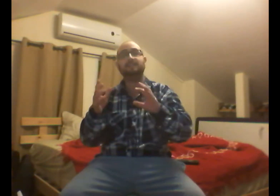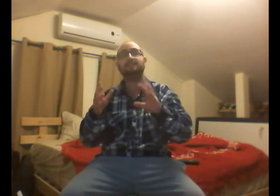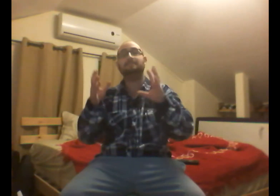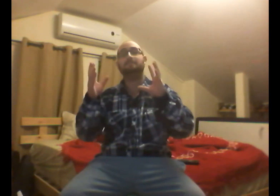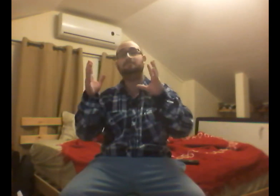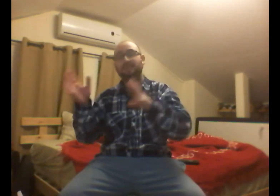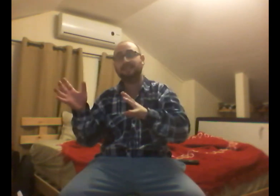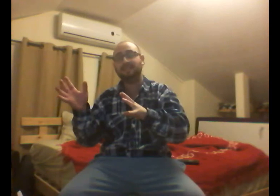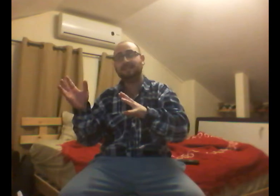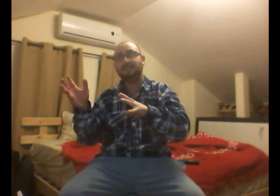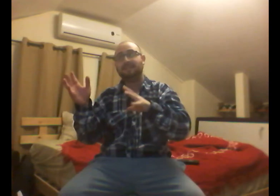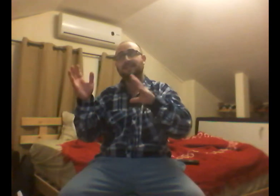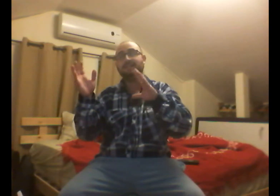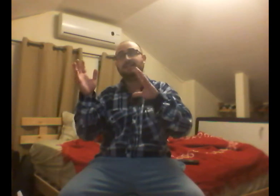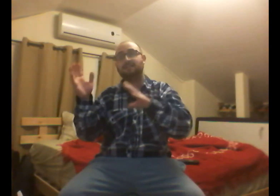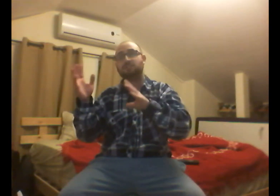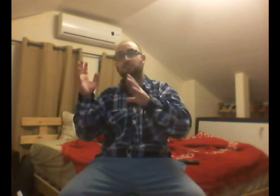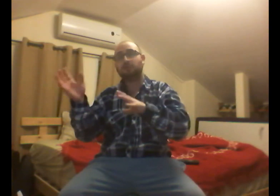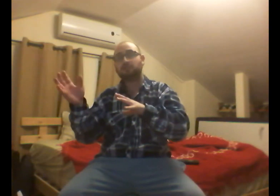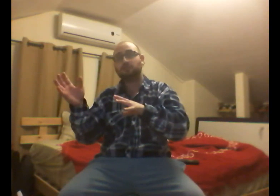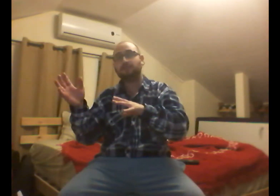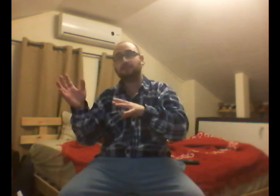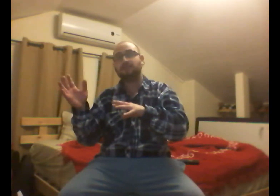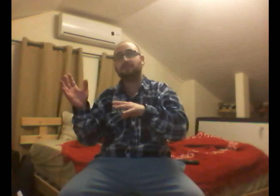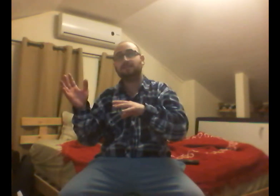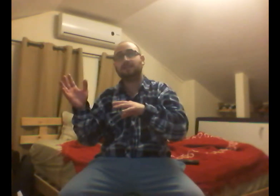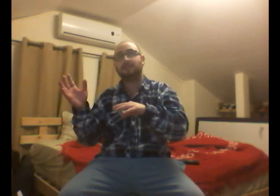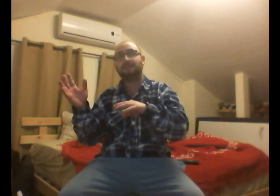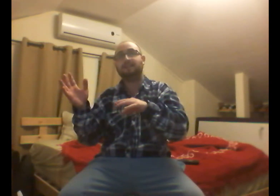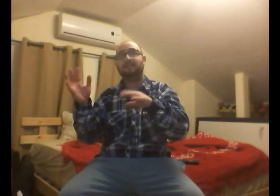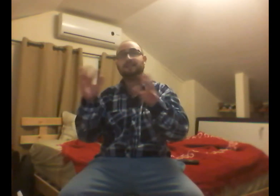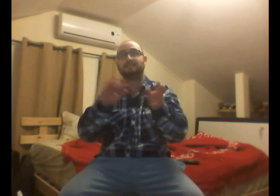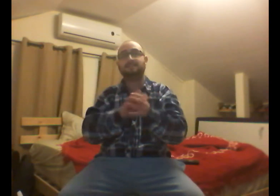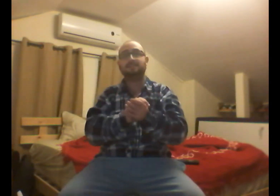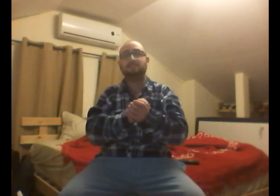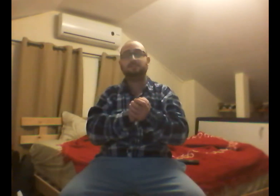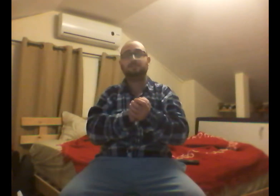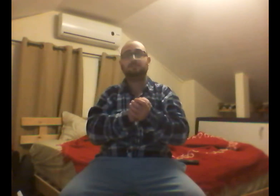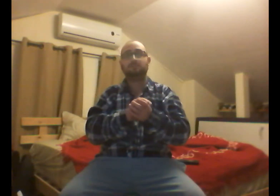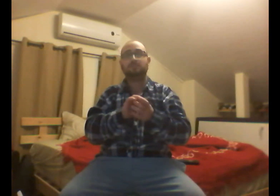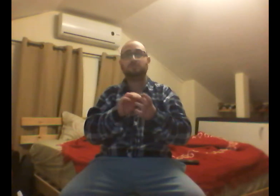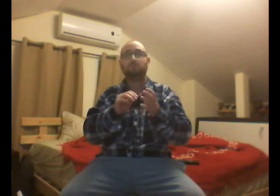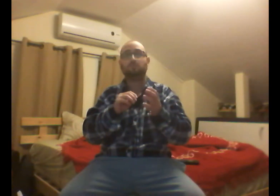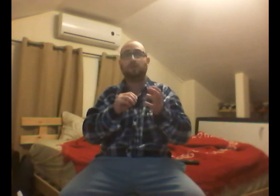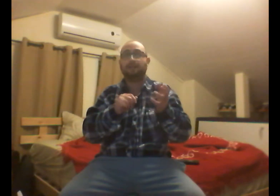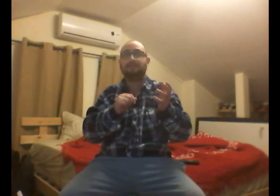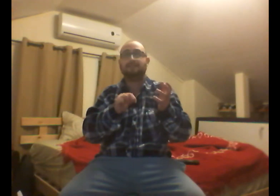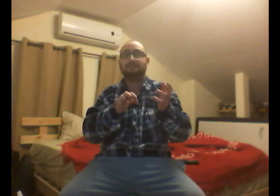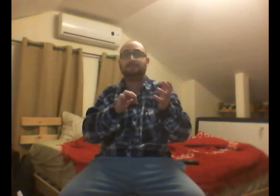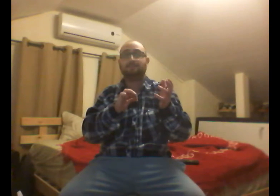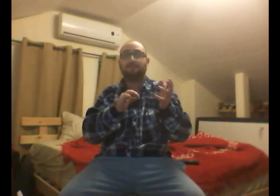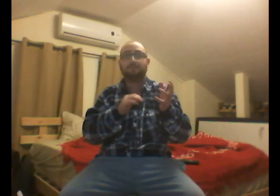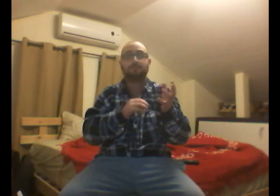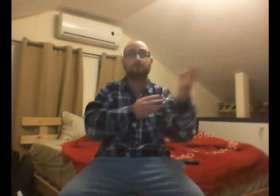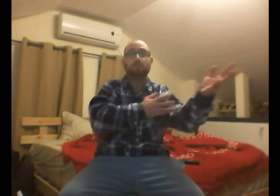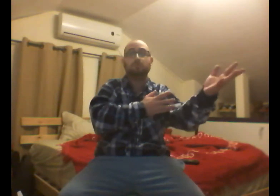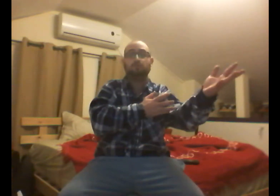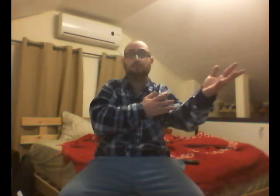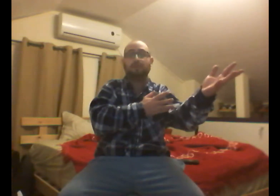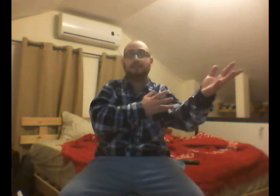to be in this crossover. I guess they just wanted to throw Superman into the